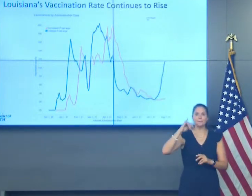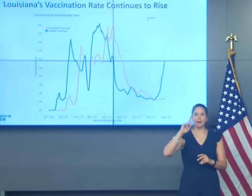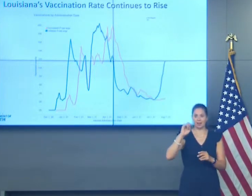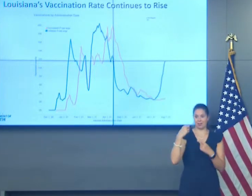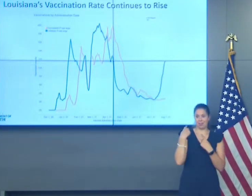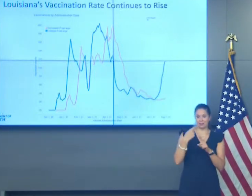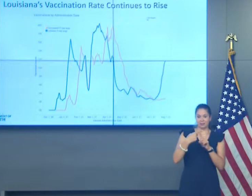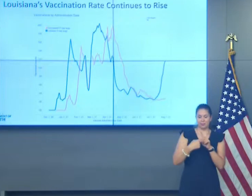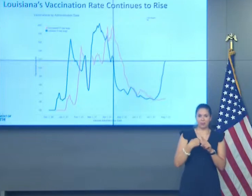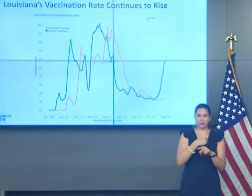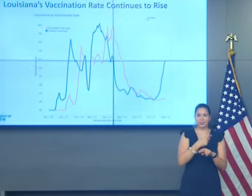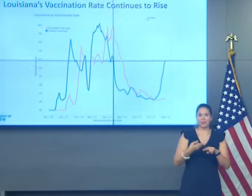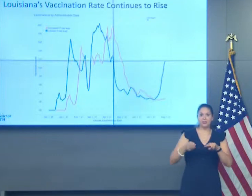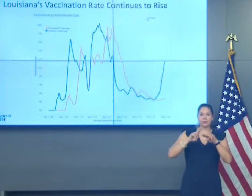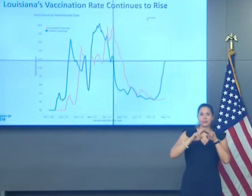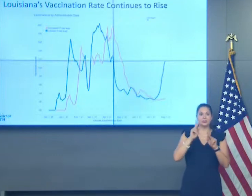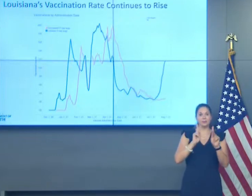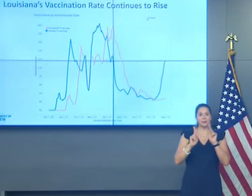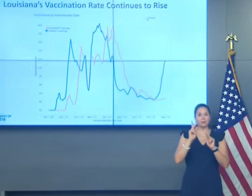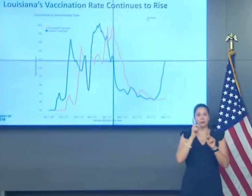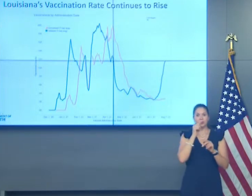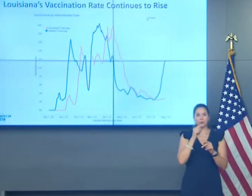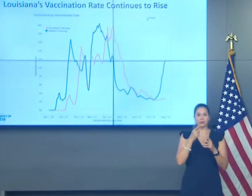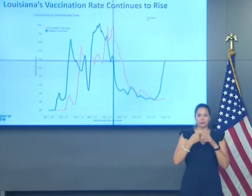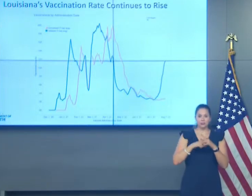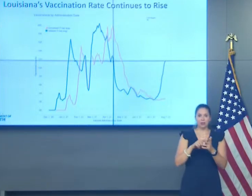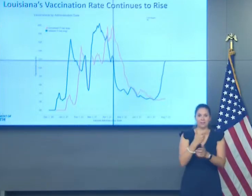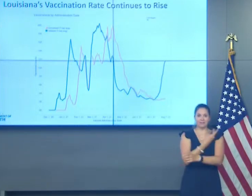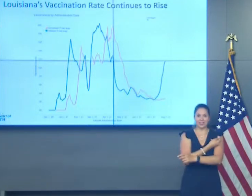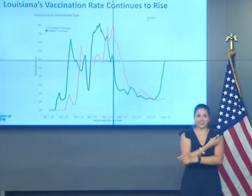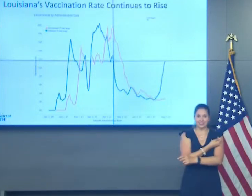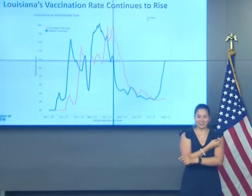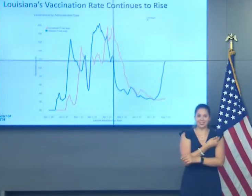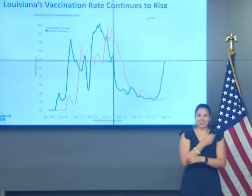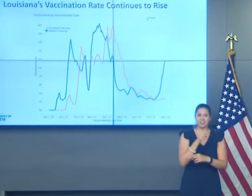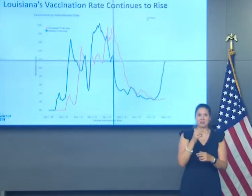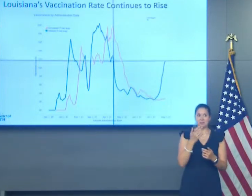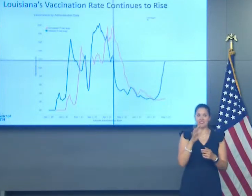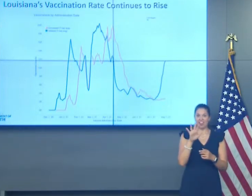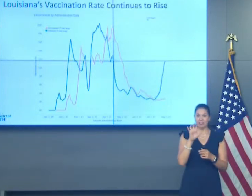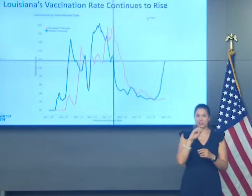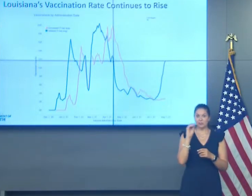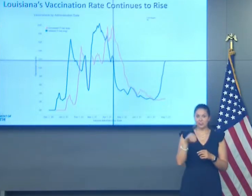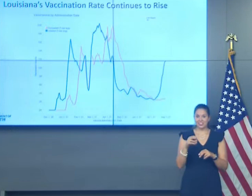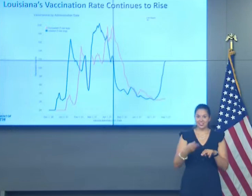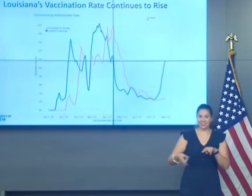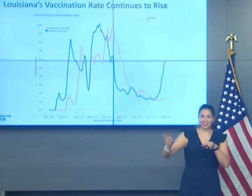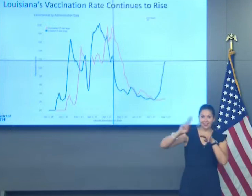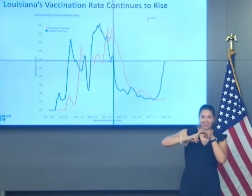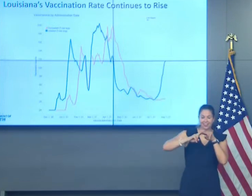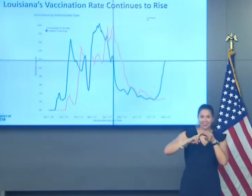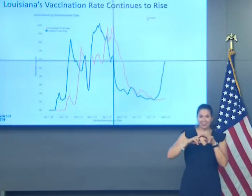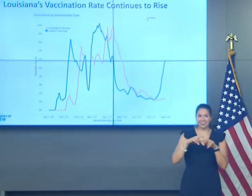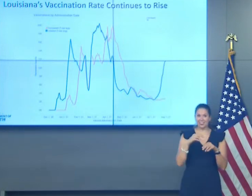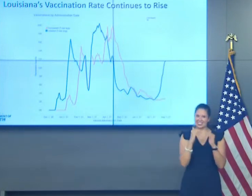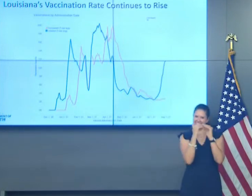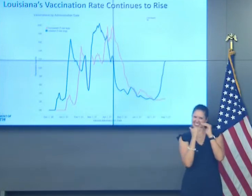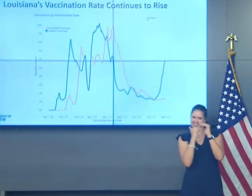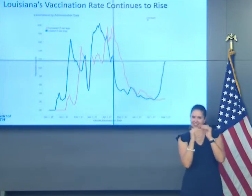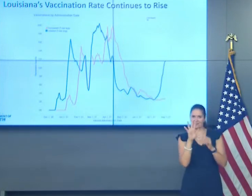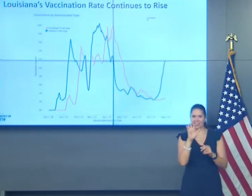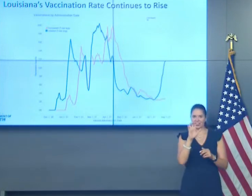we have increased the amount of people who began their vaccine series by about 500%, just shy of